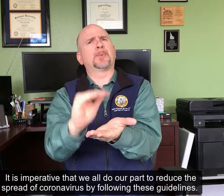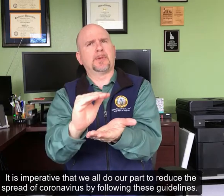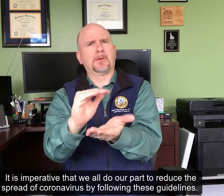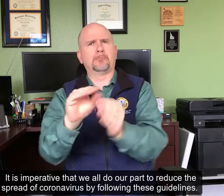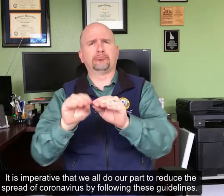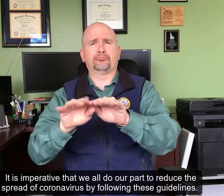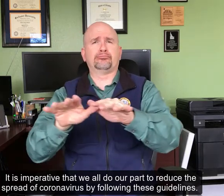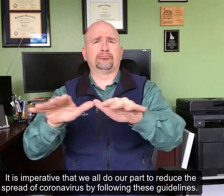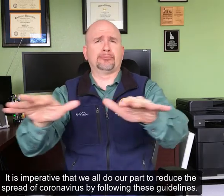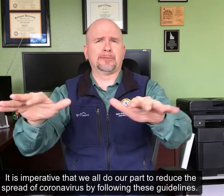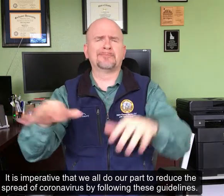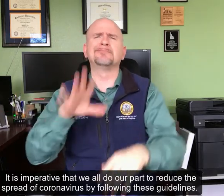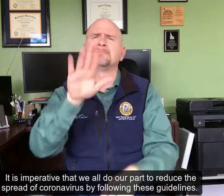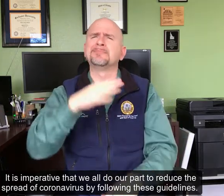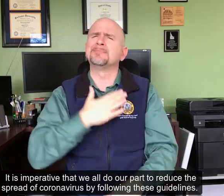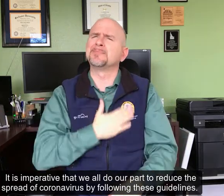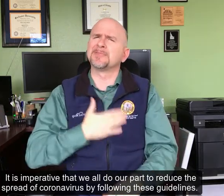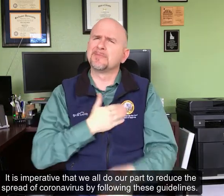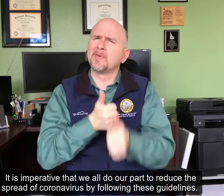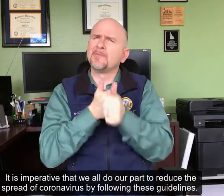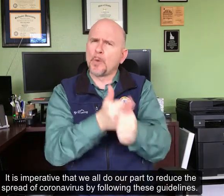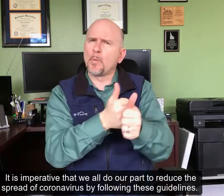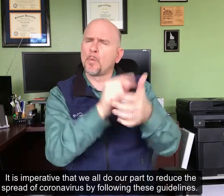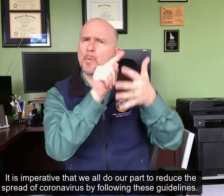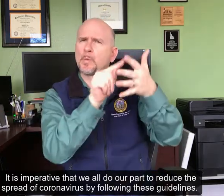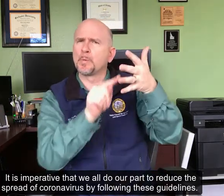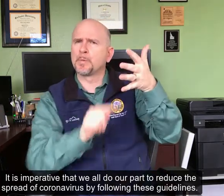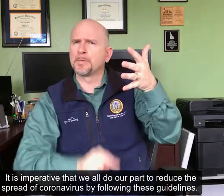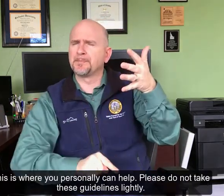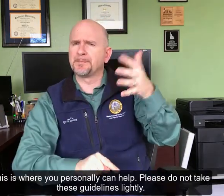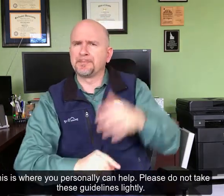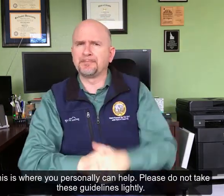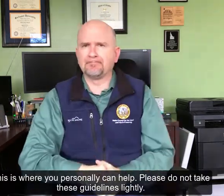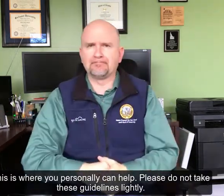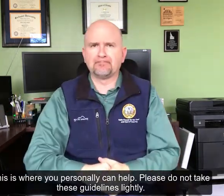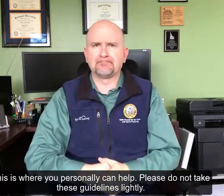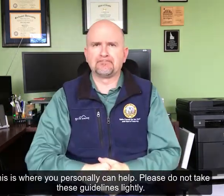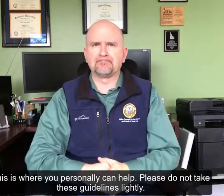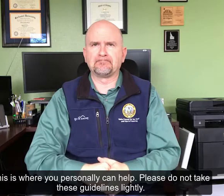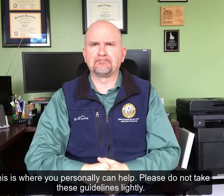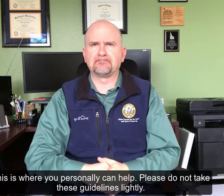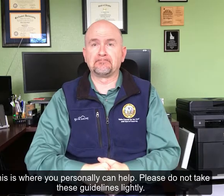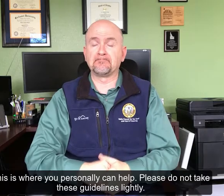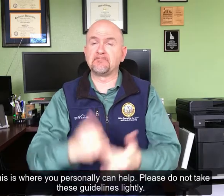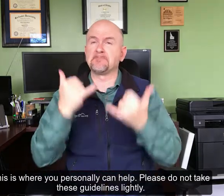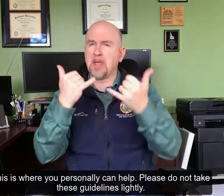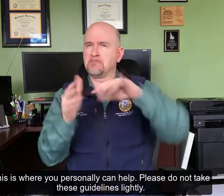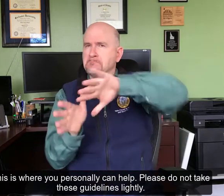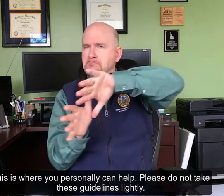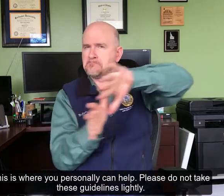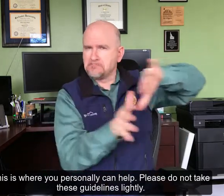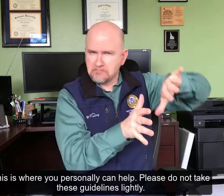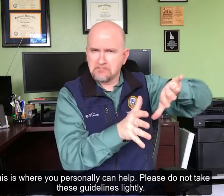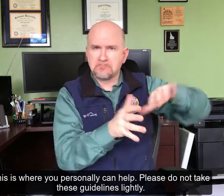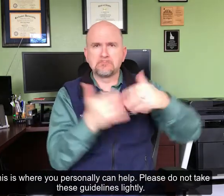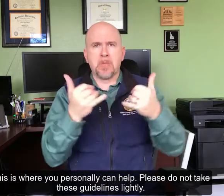spread of coronavirus by following these guidelines. This is where you personally can help. Please do not take these guidelines